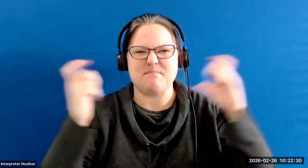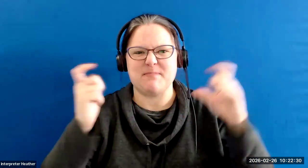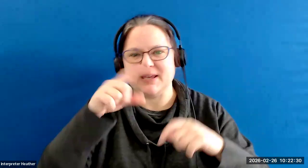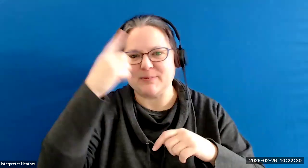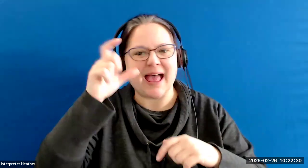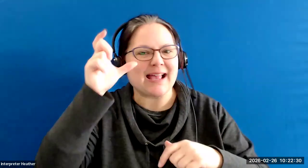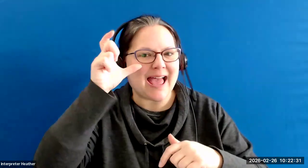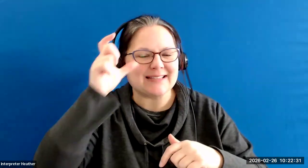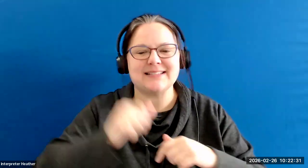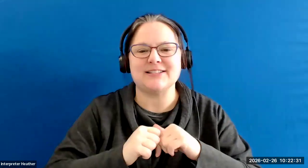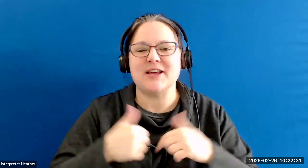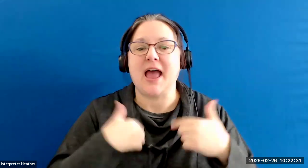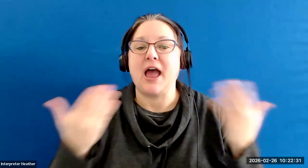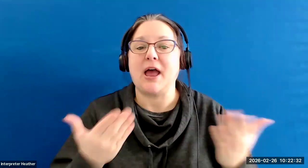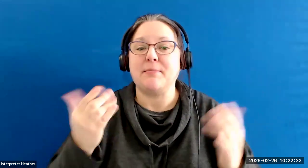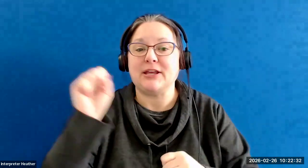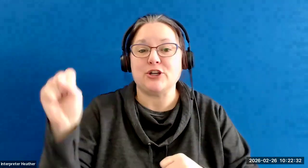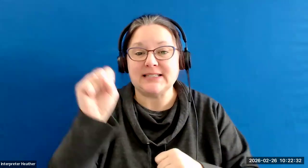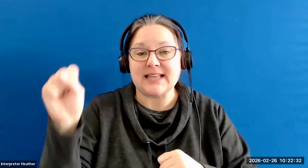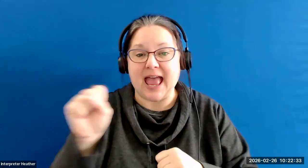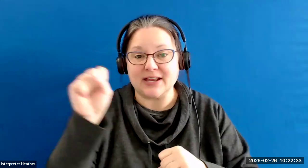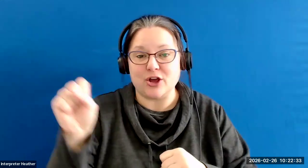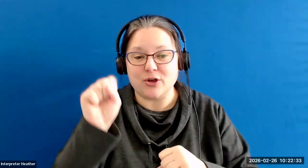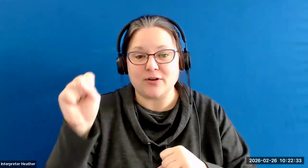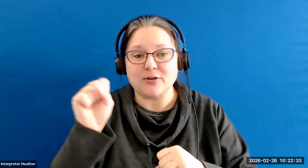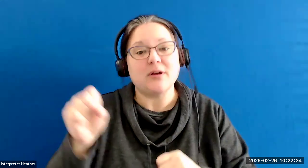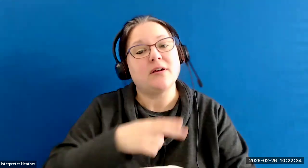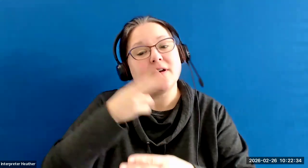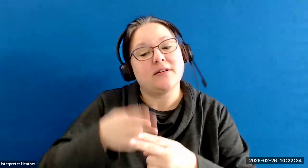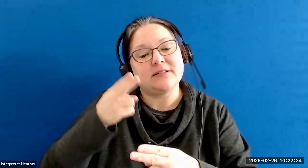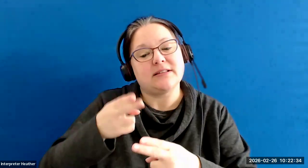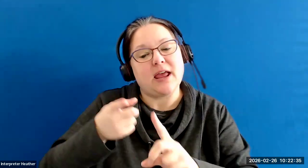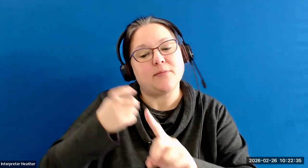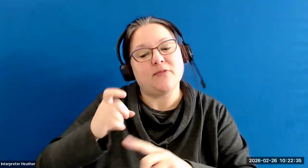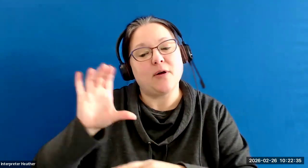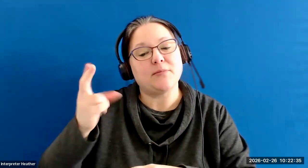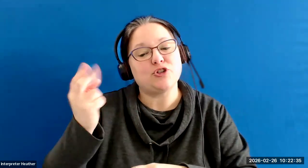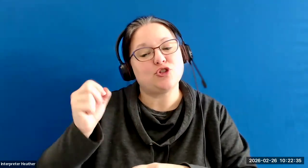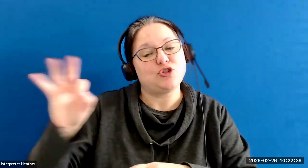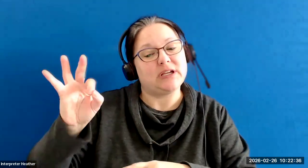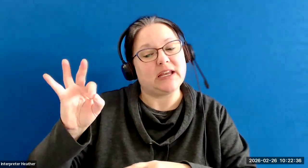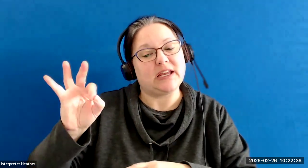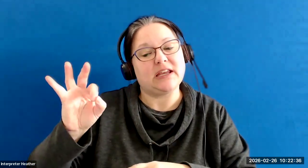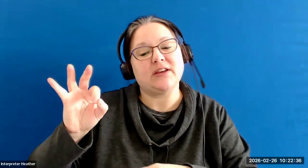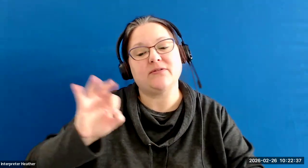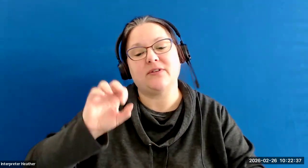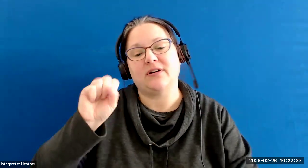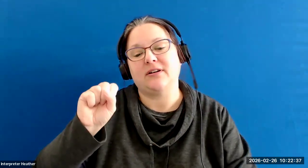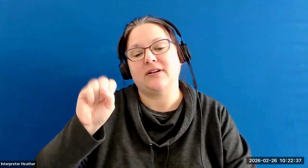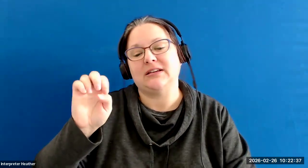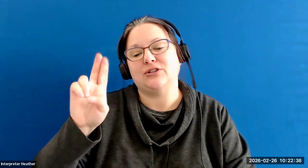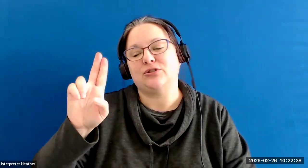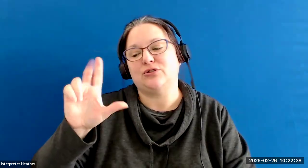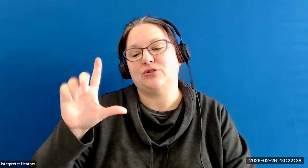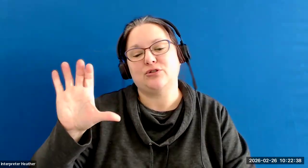I'm out here in Seattle, which is named after Chief Sealch, a famous Duwamish and Squamish leader